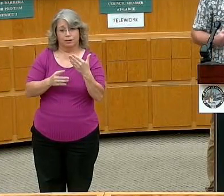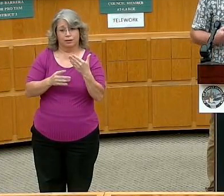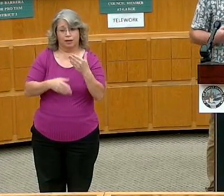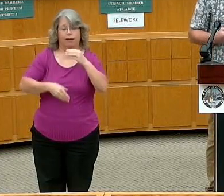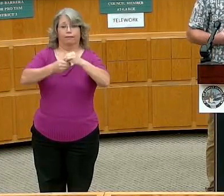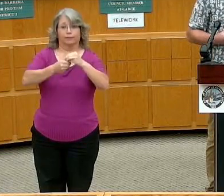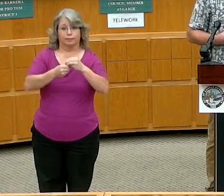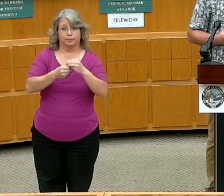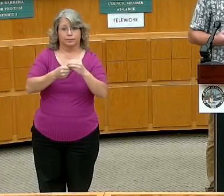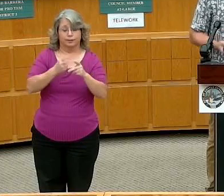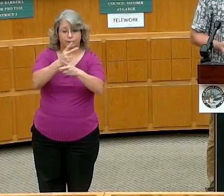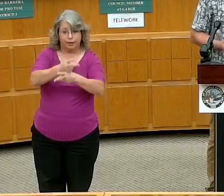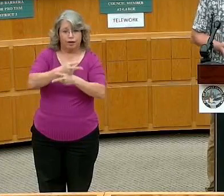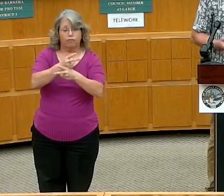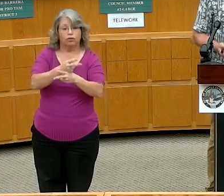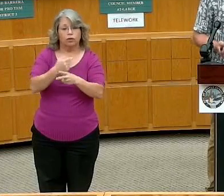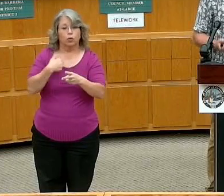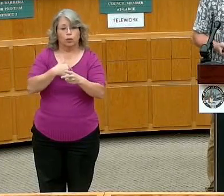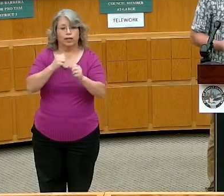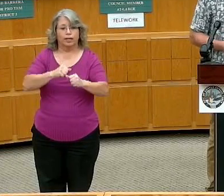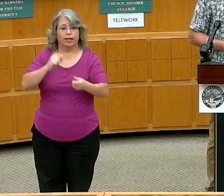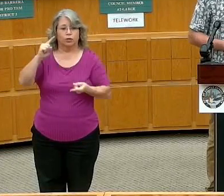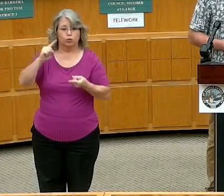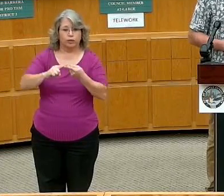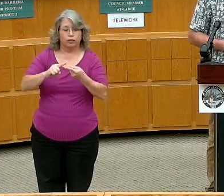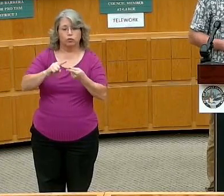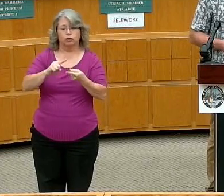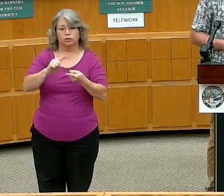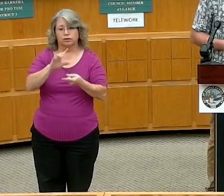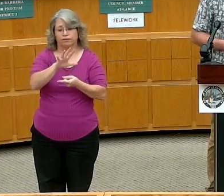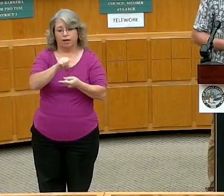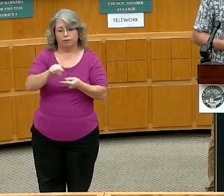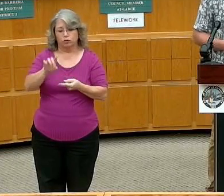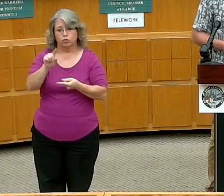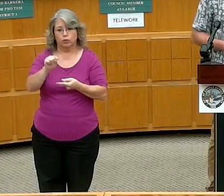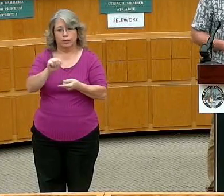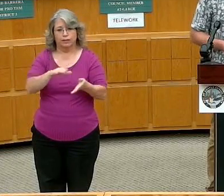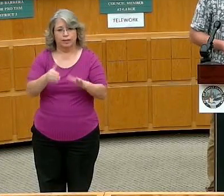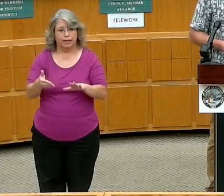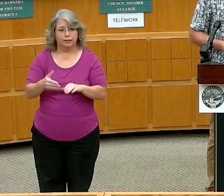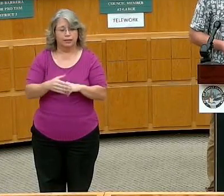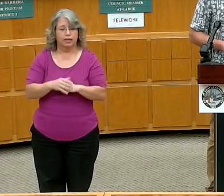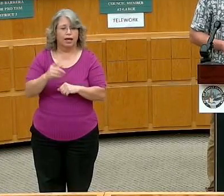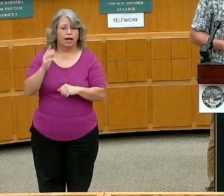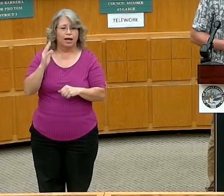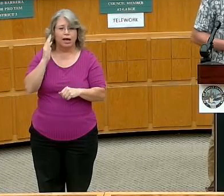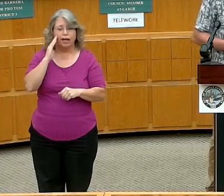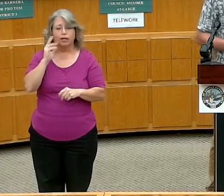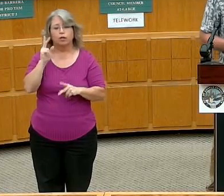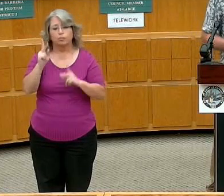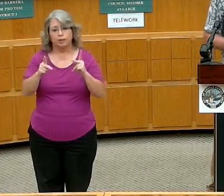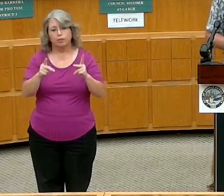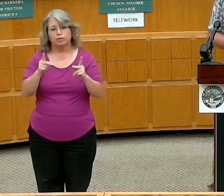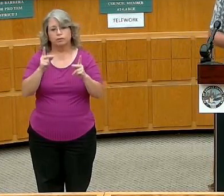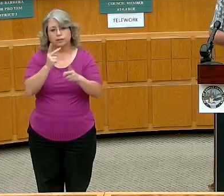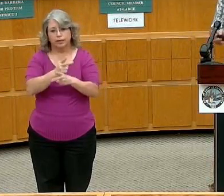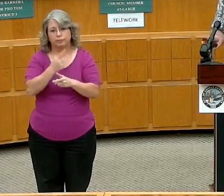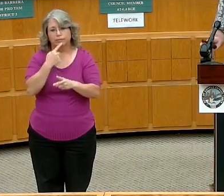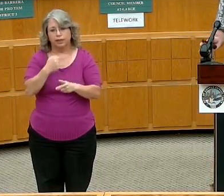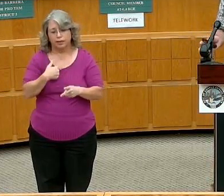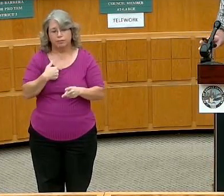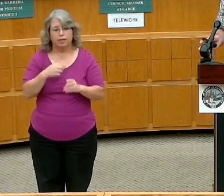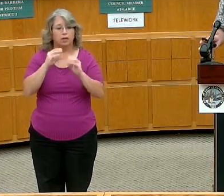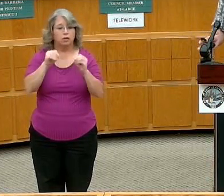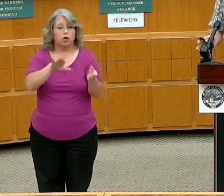that we hear is that, well, there's no COVID ID deaths in the coastal bend yet. Let's talk next week on that. I've seen